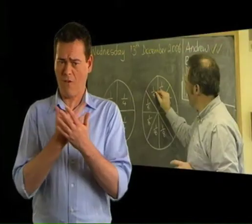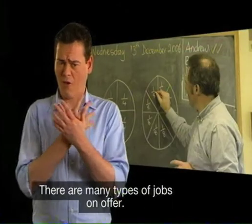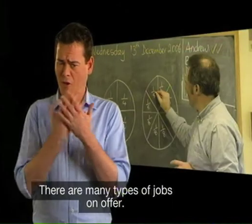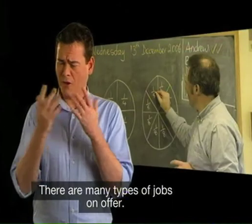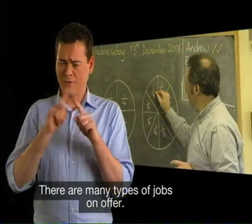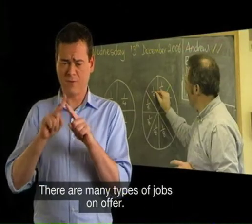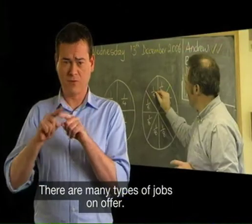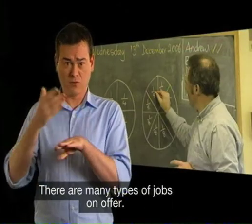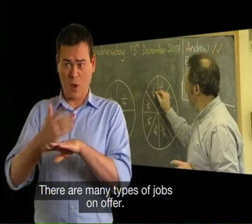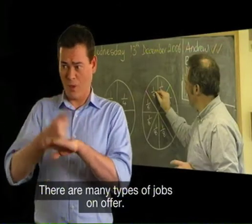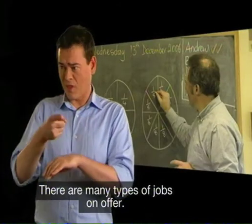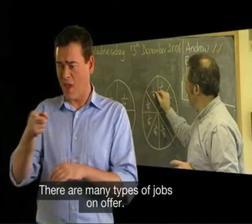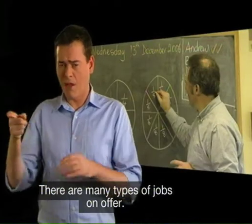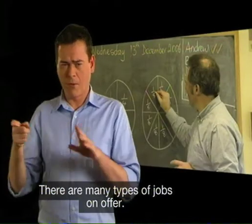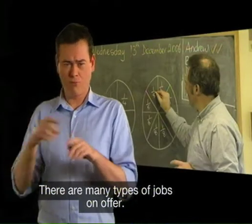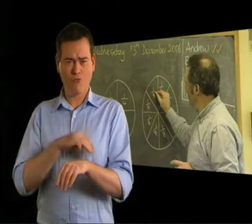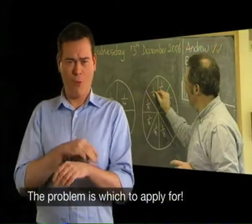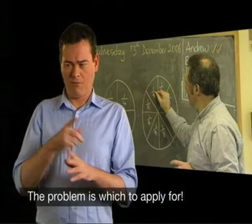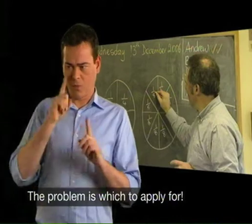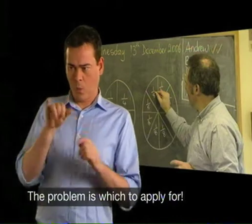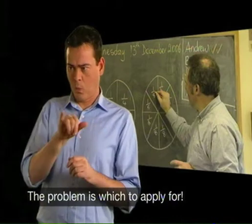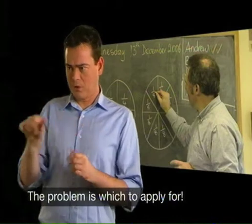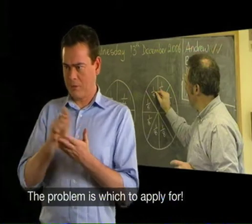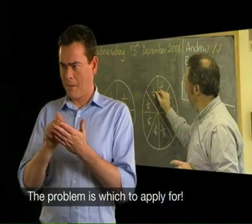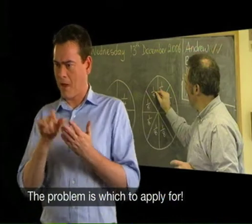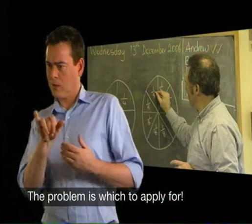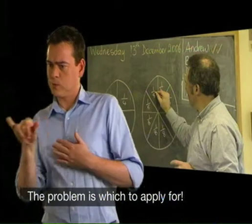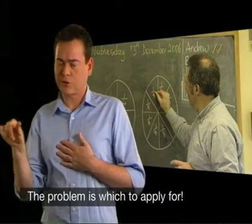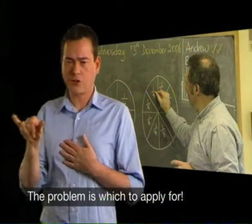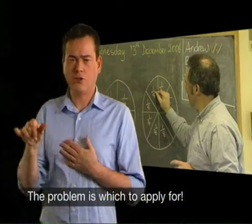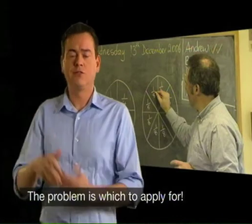There are many types of jobs on offer. The problem is which one to apply for.